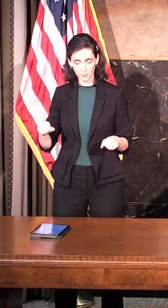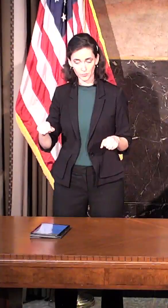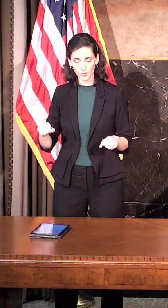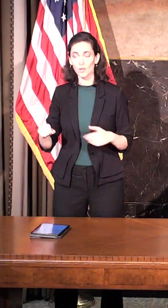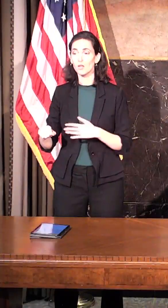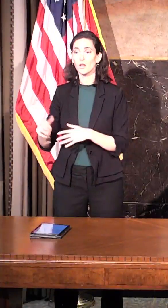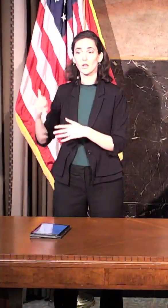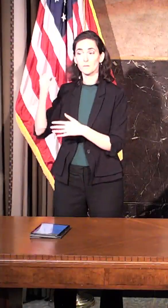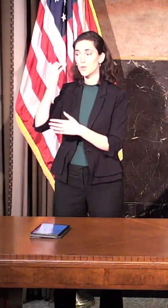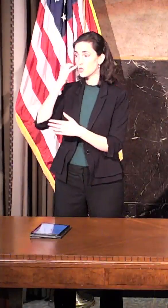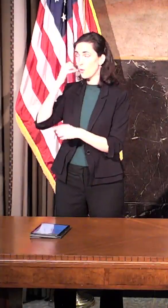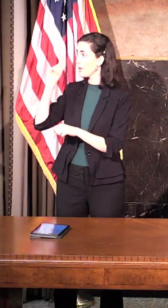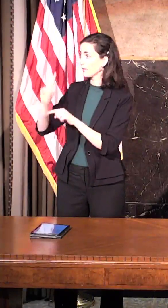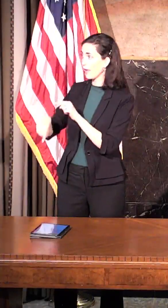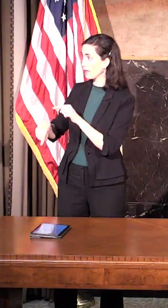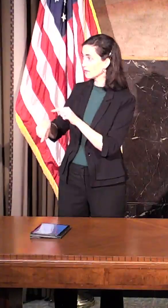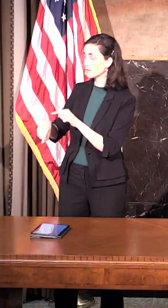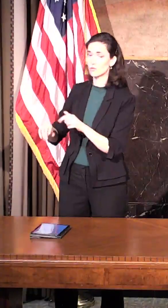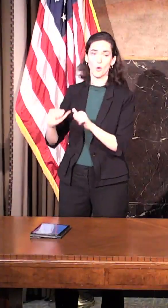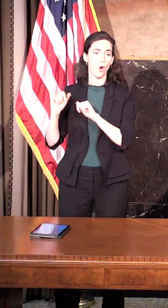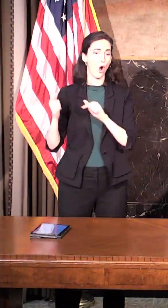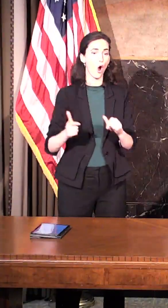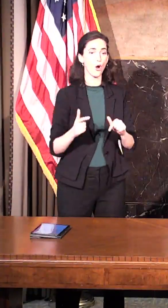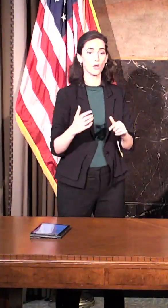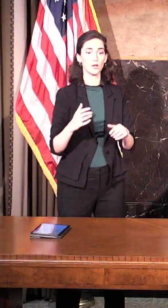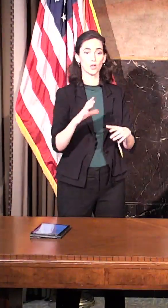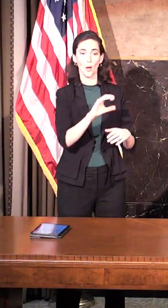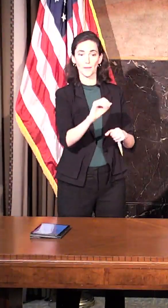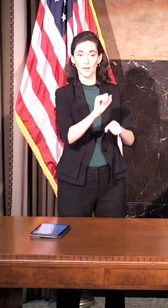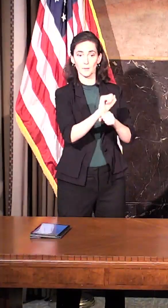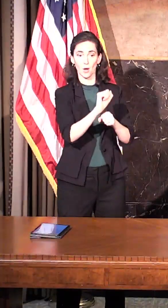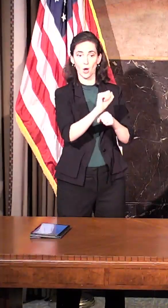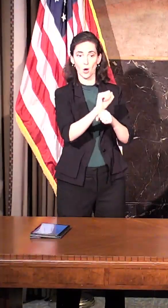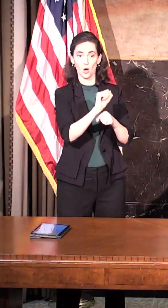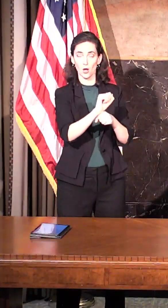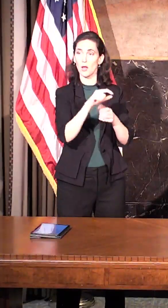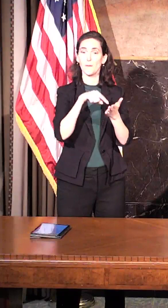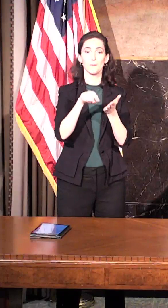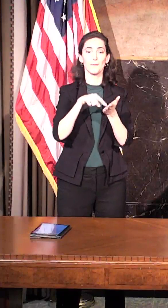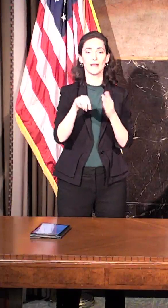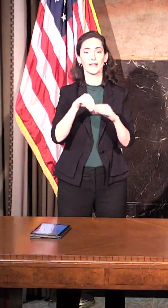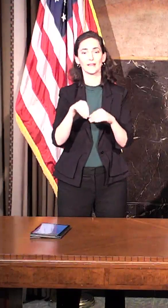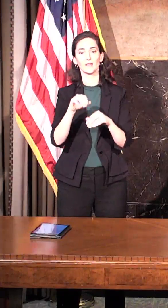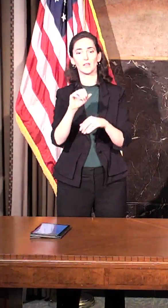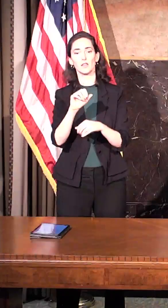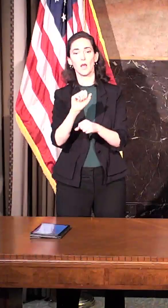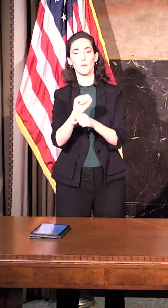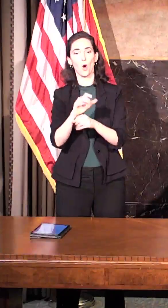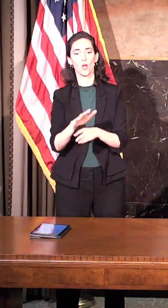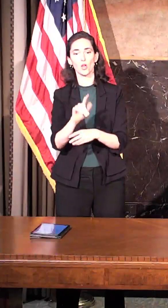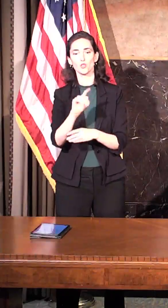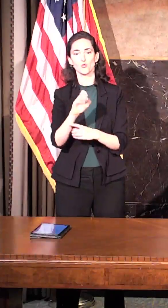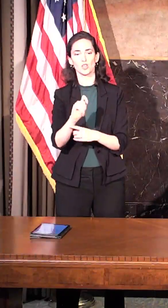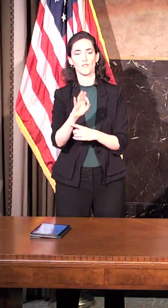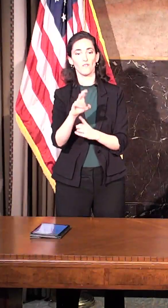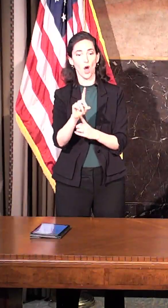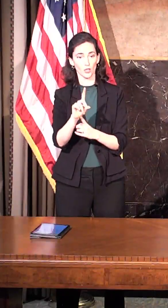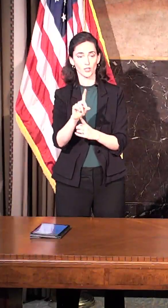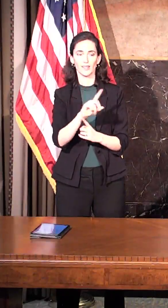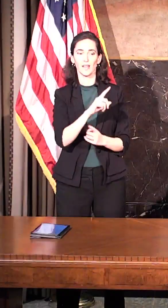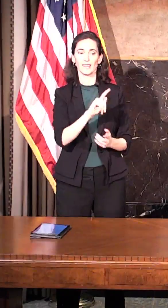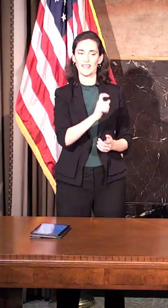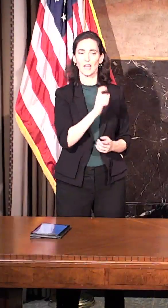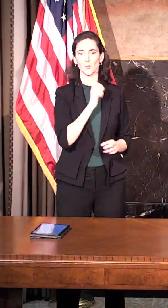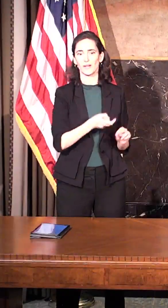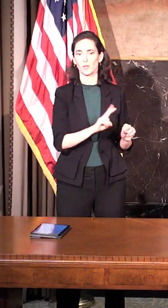hike on all employers who pay into the unemployment compensation trust fund. That's obviously not something you want to do as